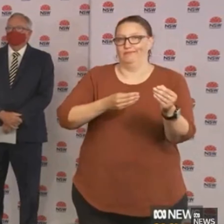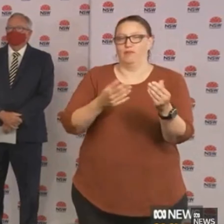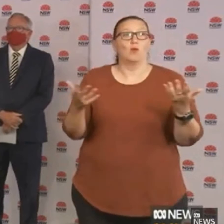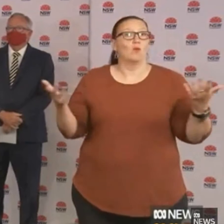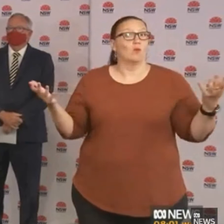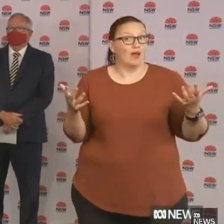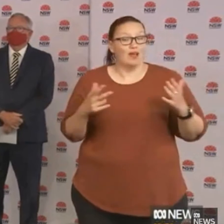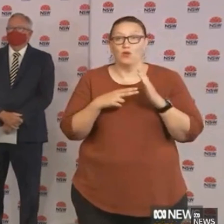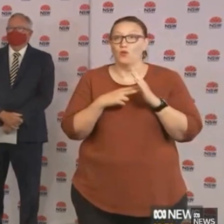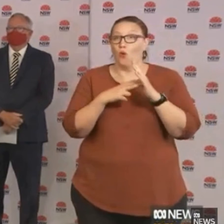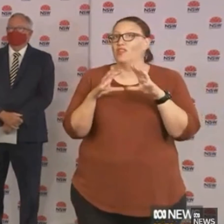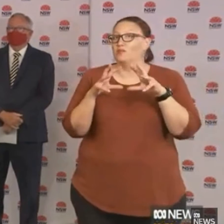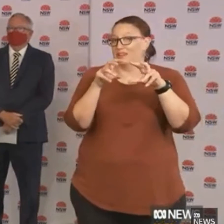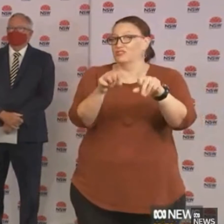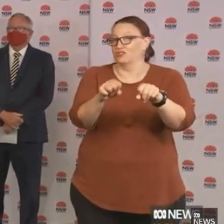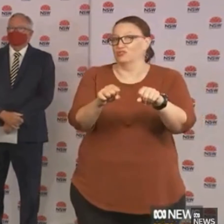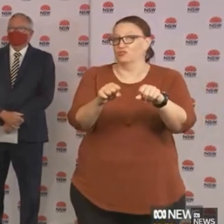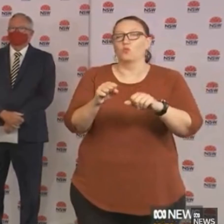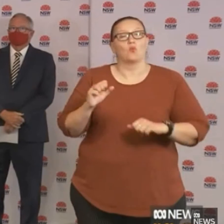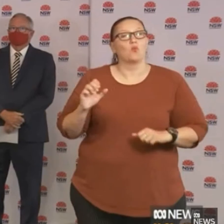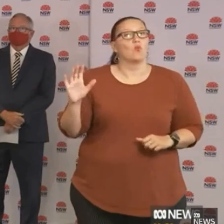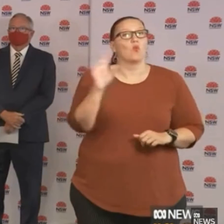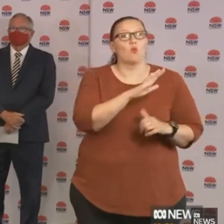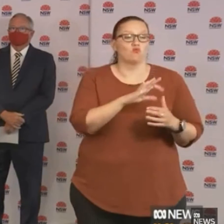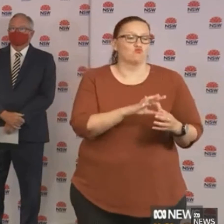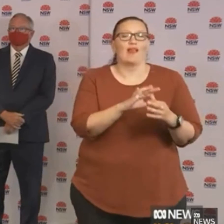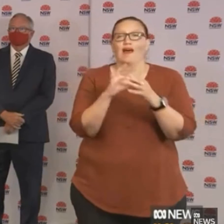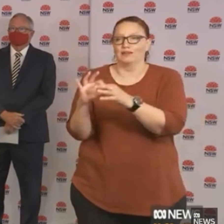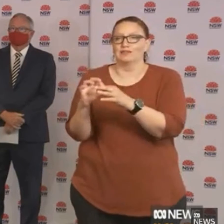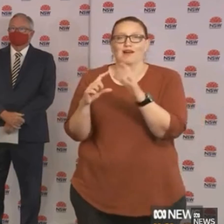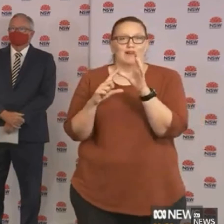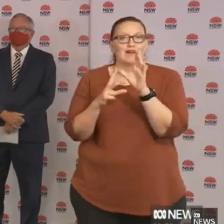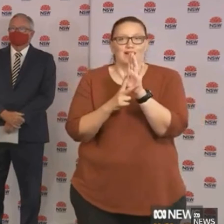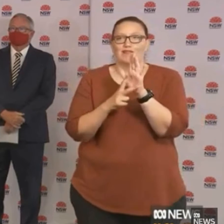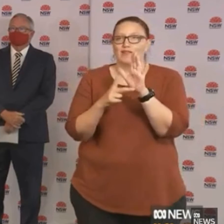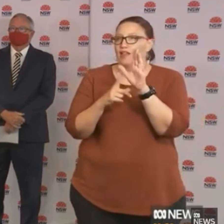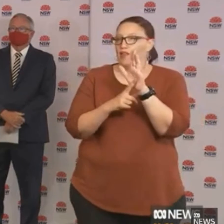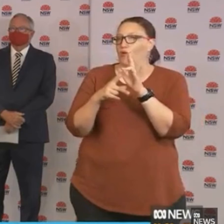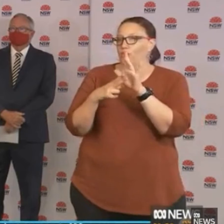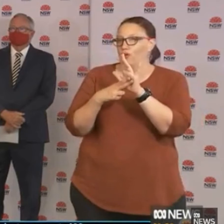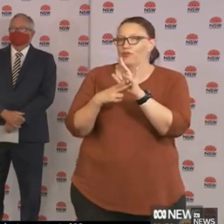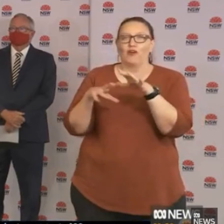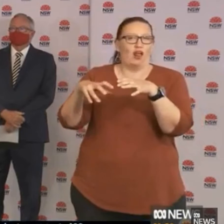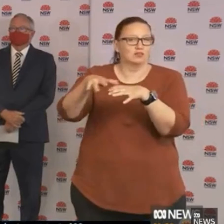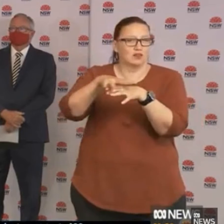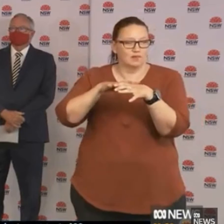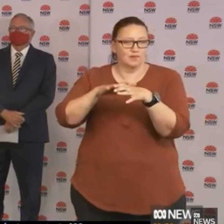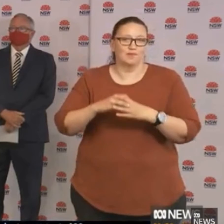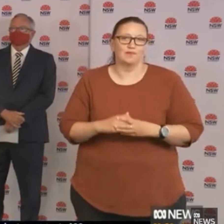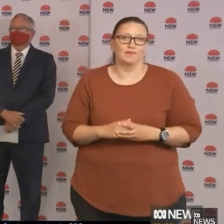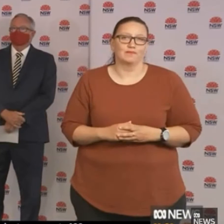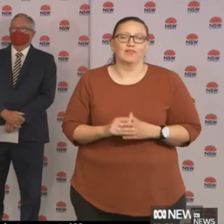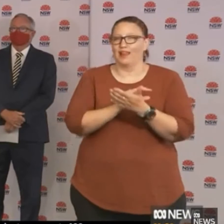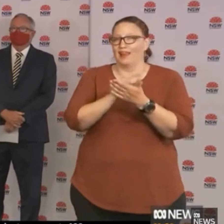all of them obviously associated in one way or another with the Avalon cluster, and Dr Chant will provide some further detail around that. And whilst